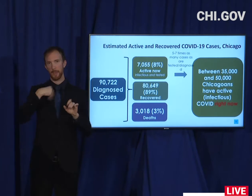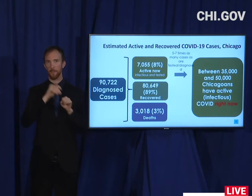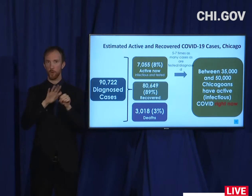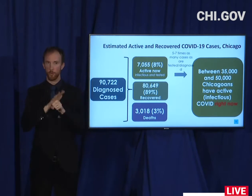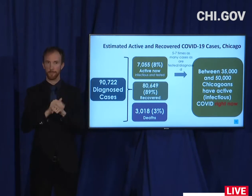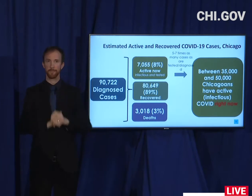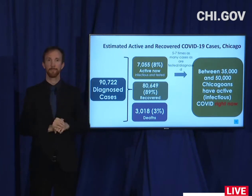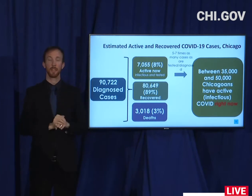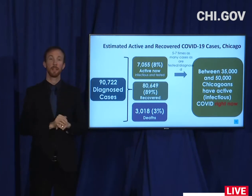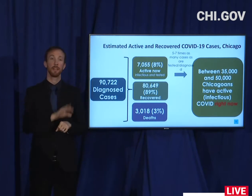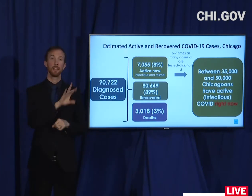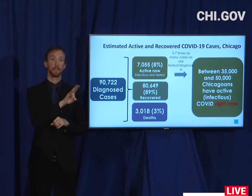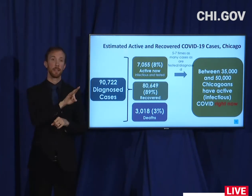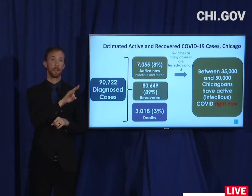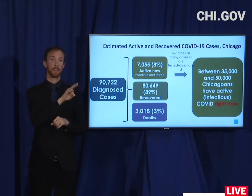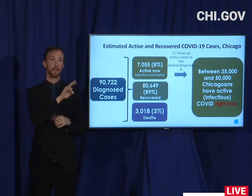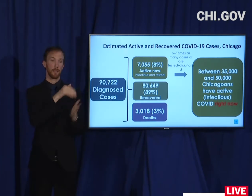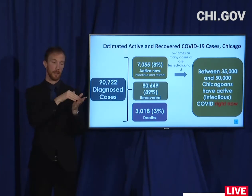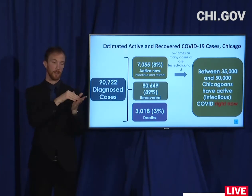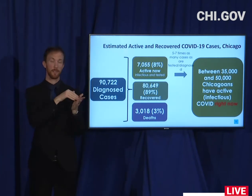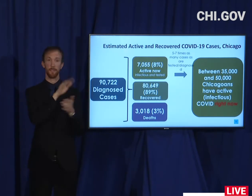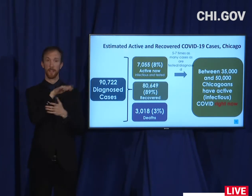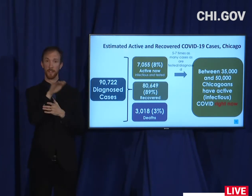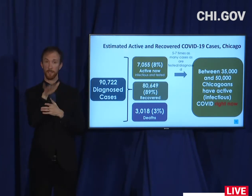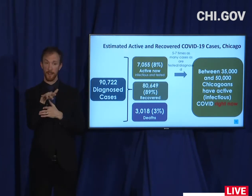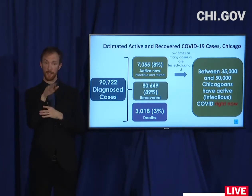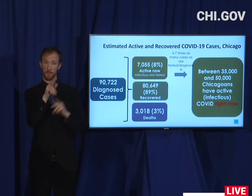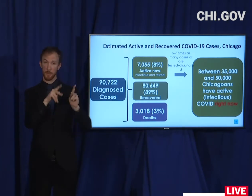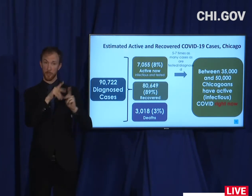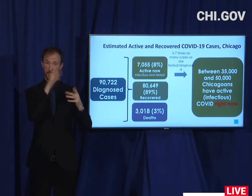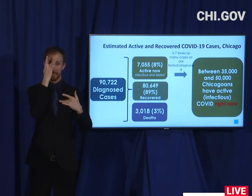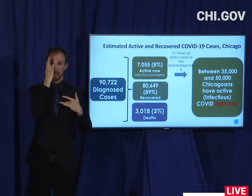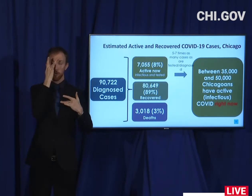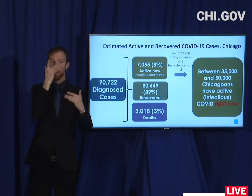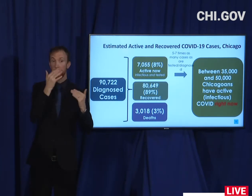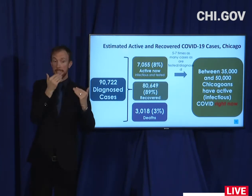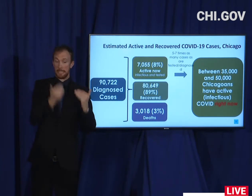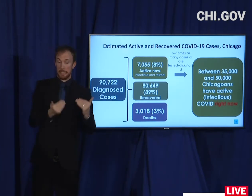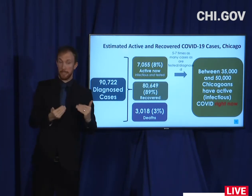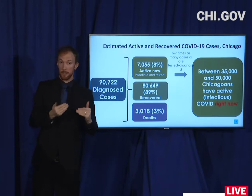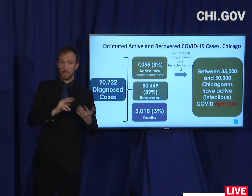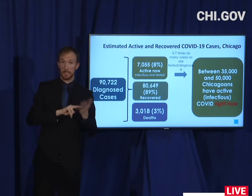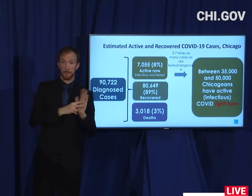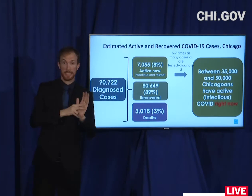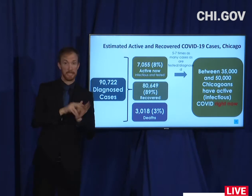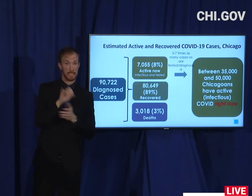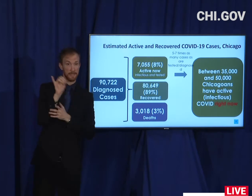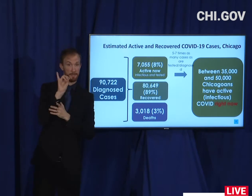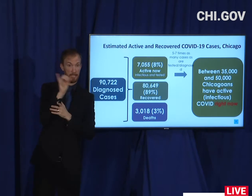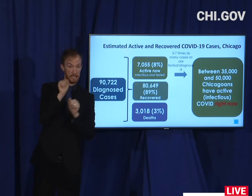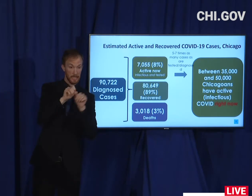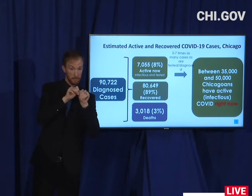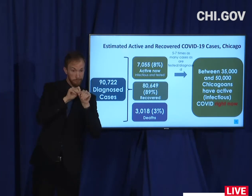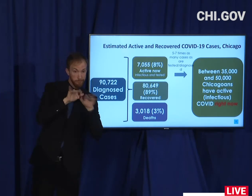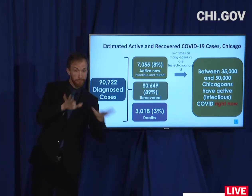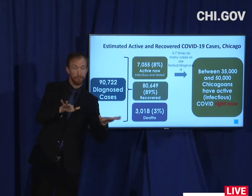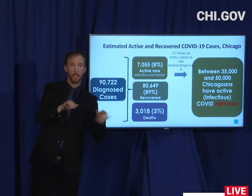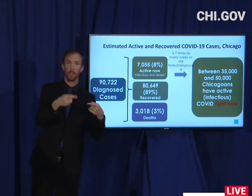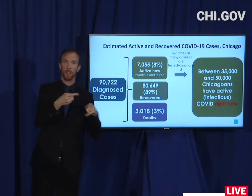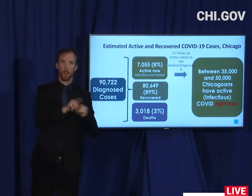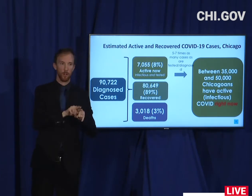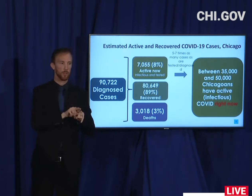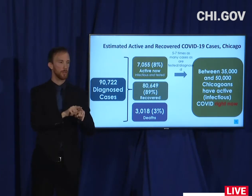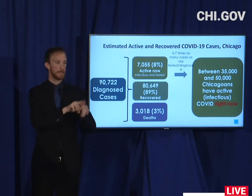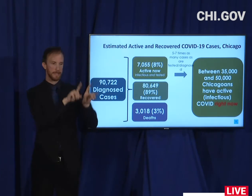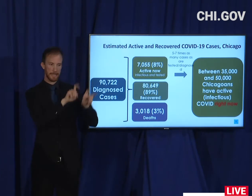7,055, we estimate, are active right now, meaning they are infectious and they have been tested.